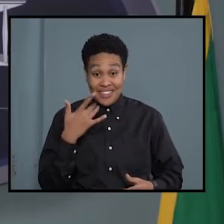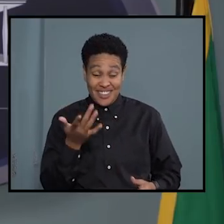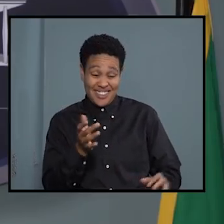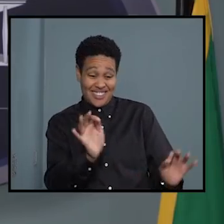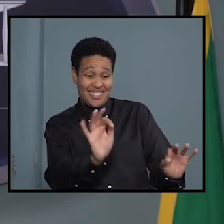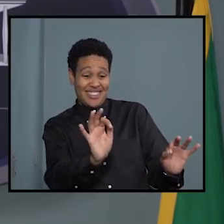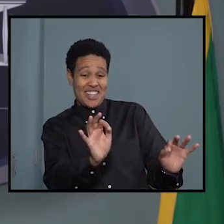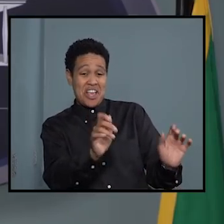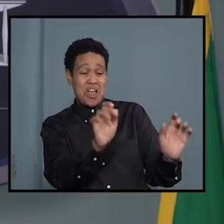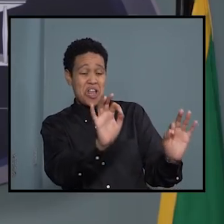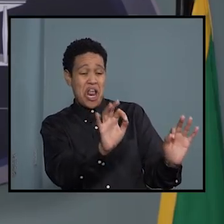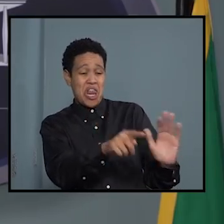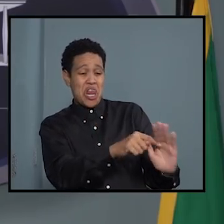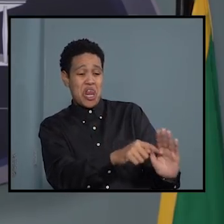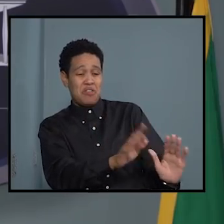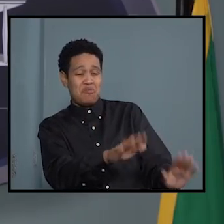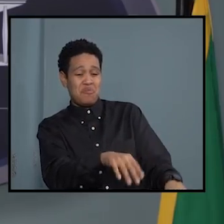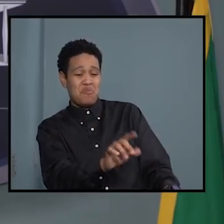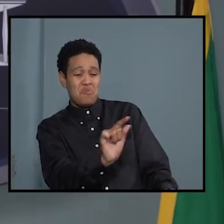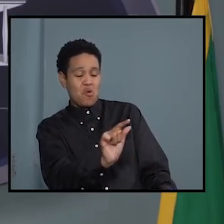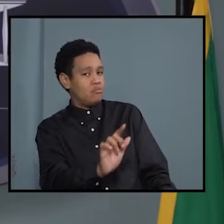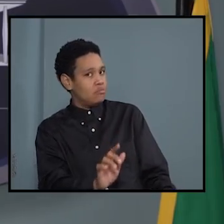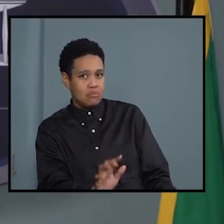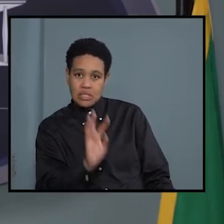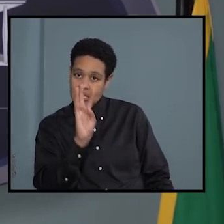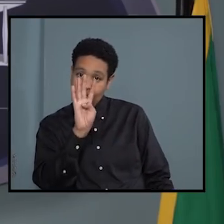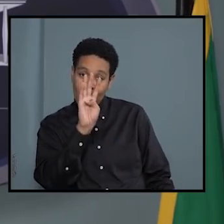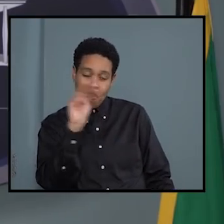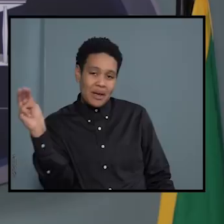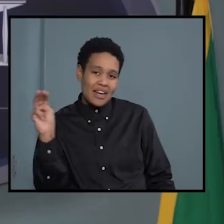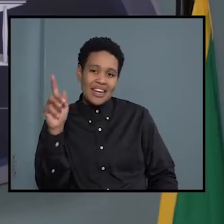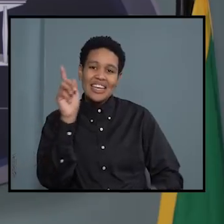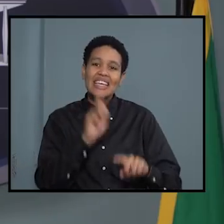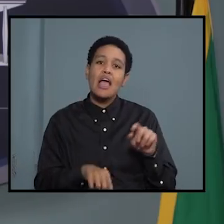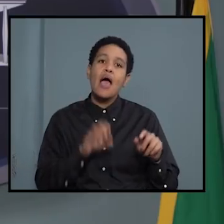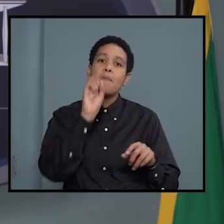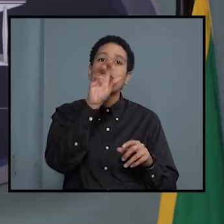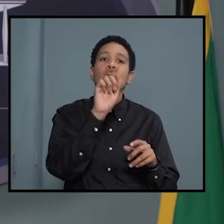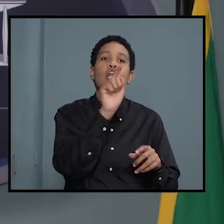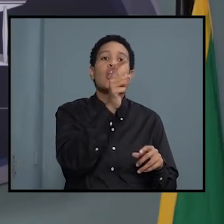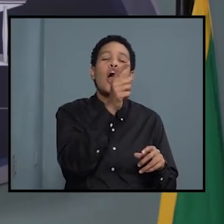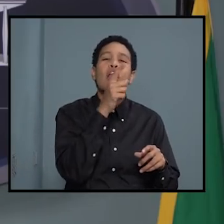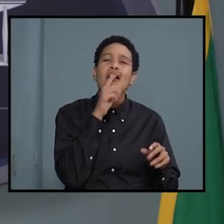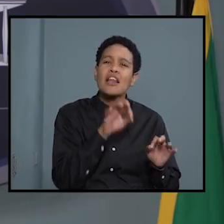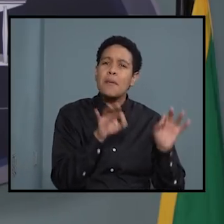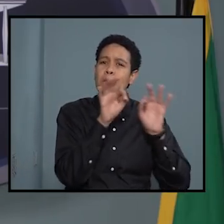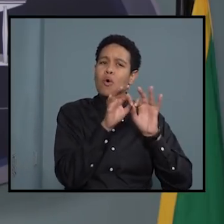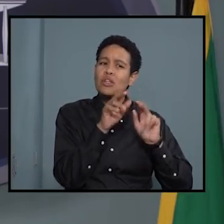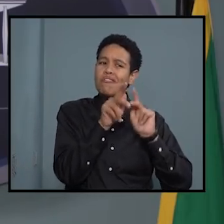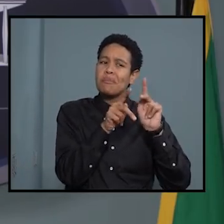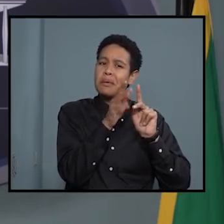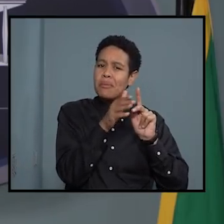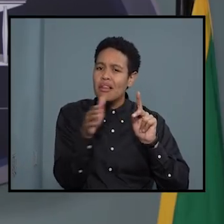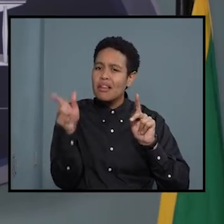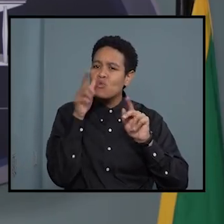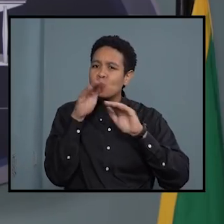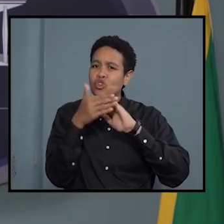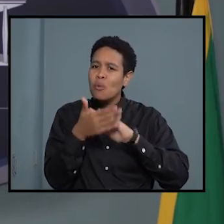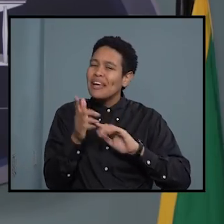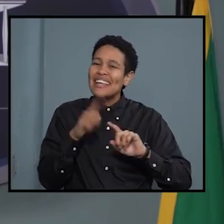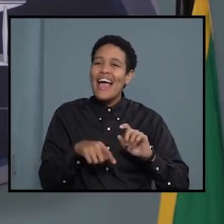be downplayed. It is not, you can't put a dollar figure on the importance of our nationals, but we